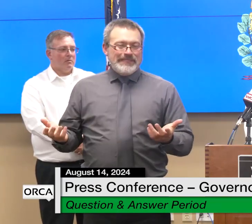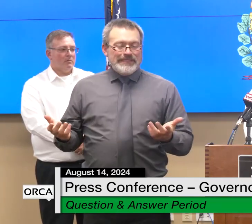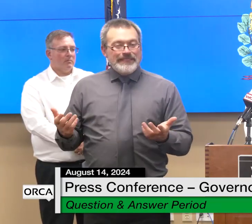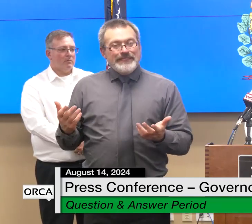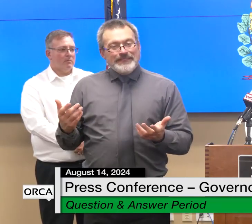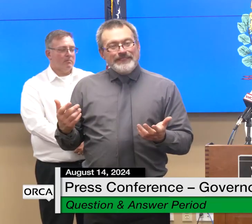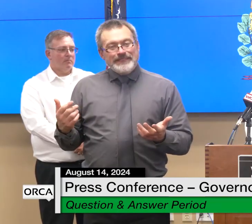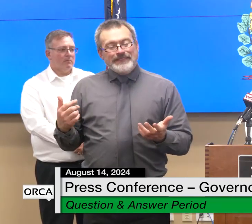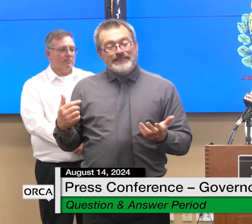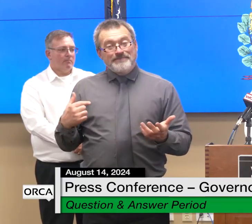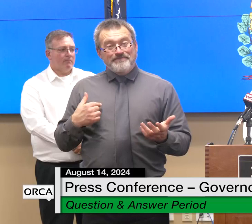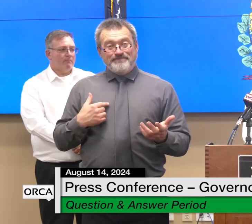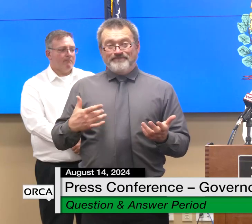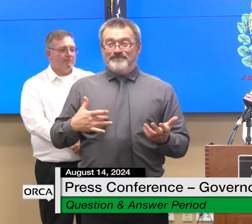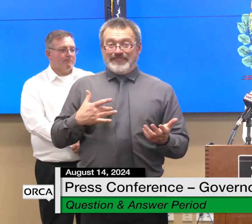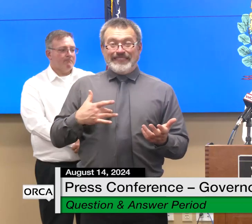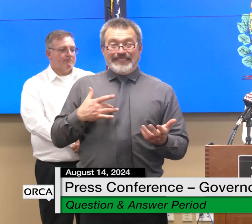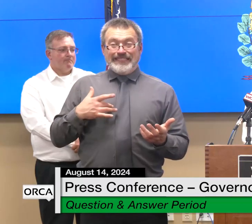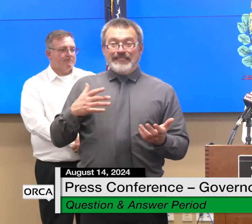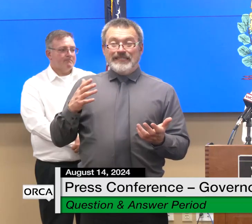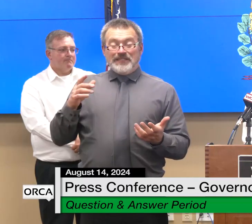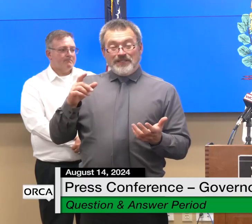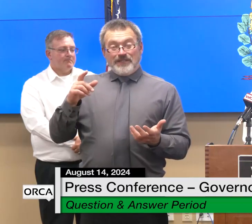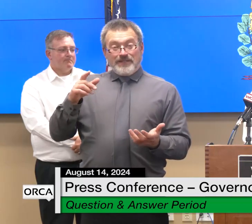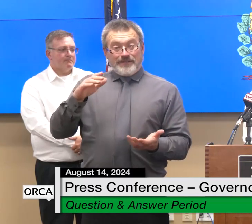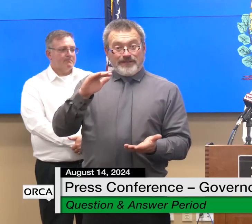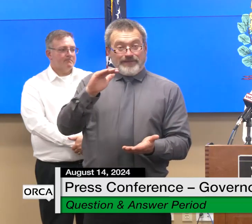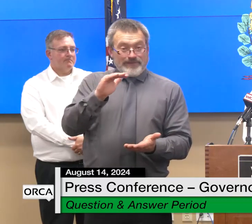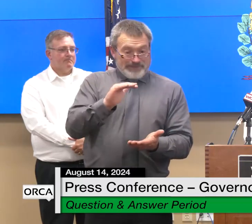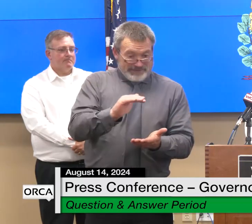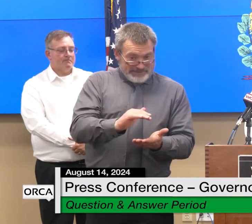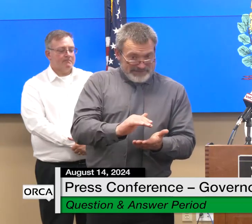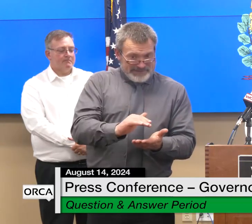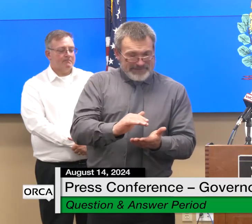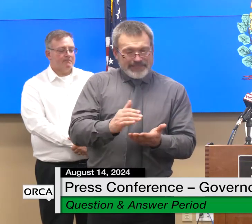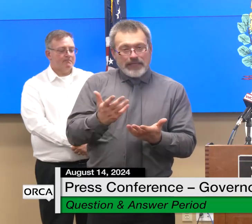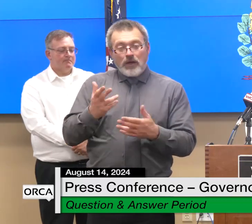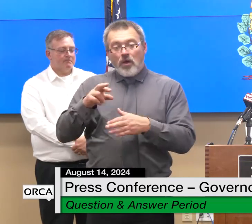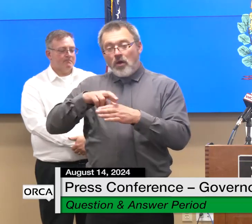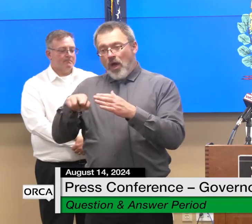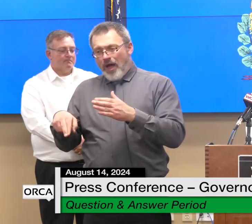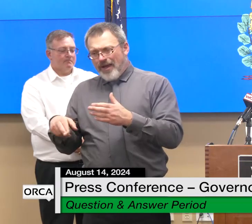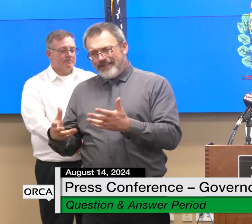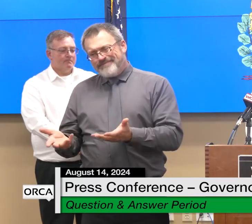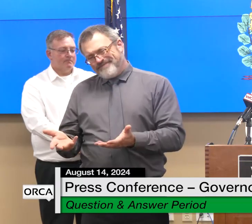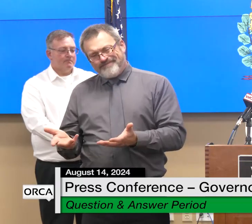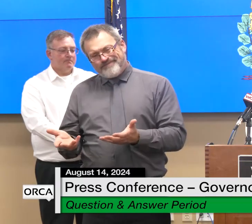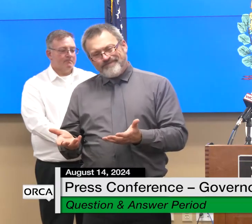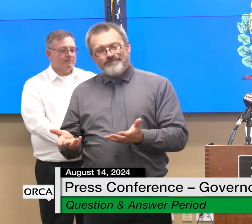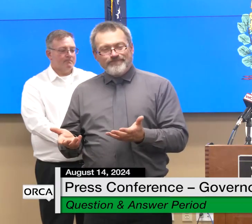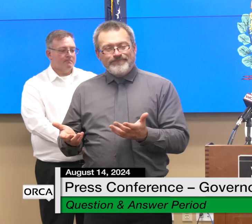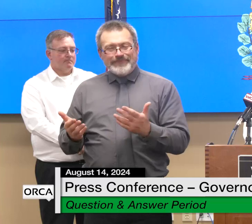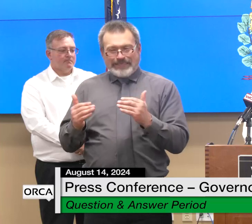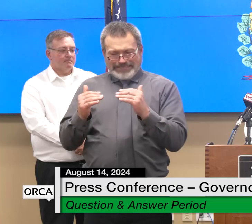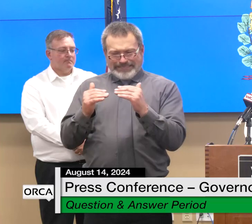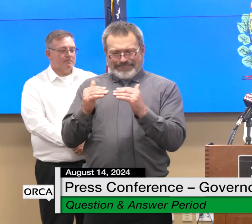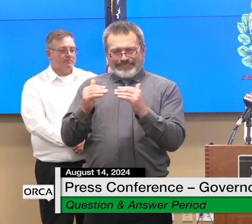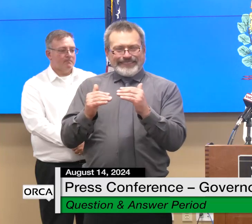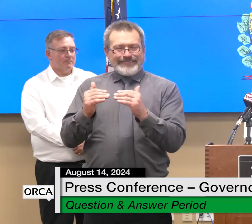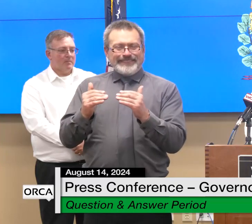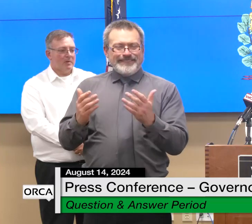I think the low turnout affected those races, because they did pretty well. In some respects, came close, but couldn't